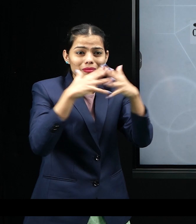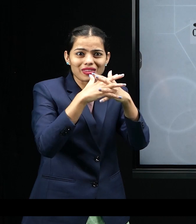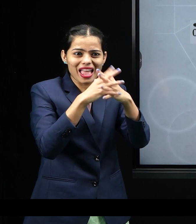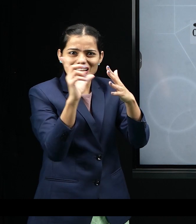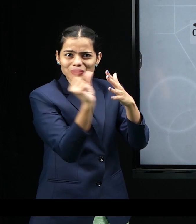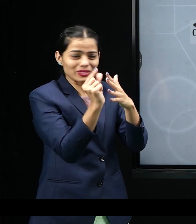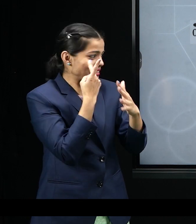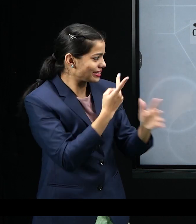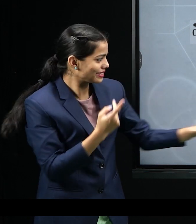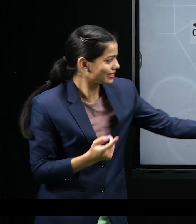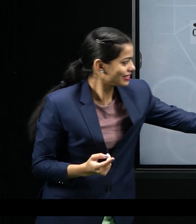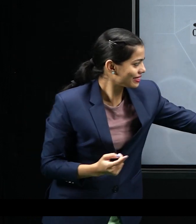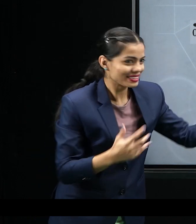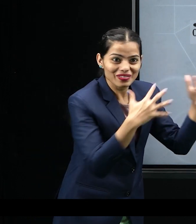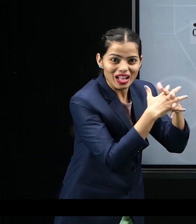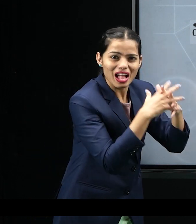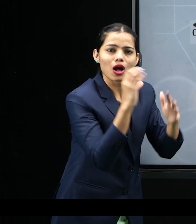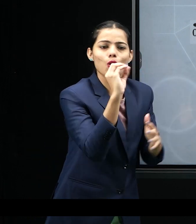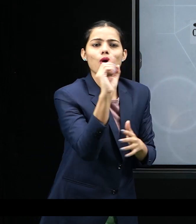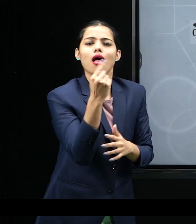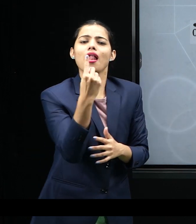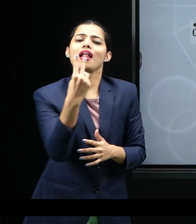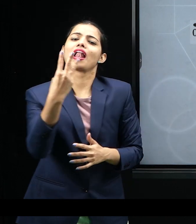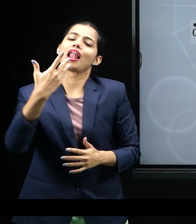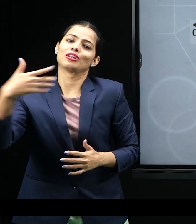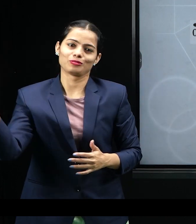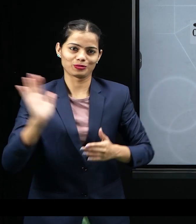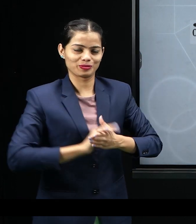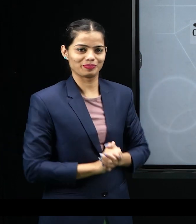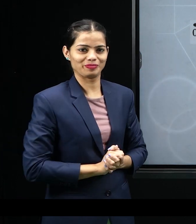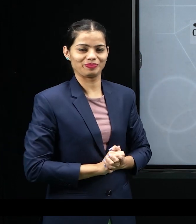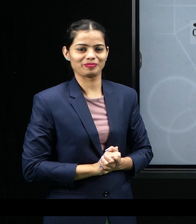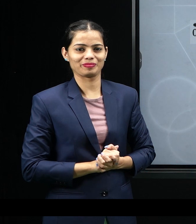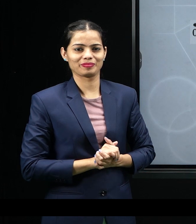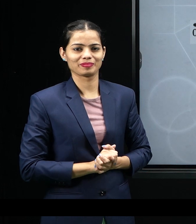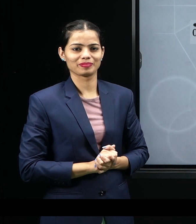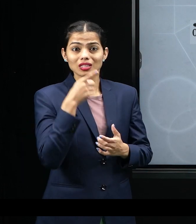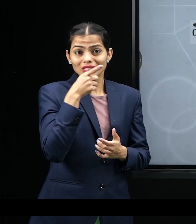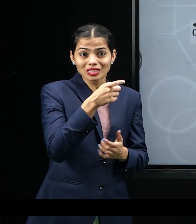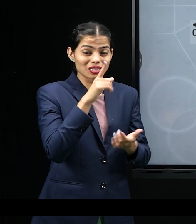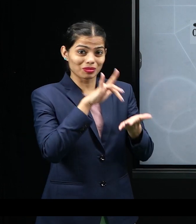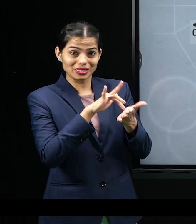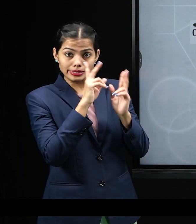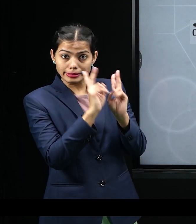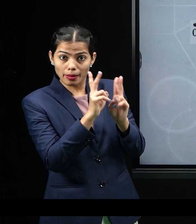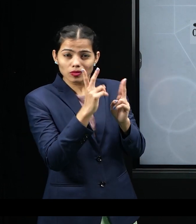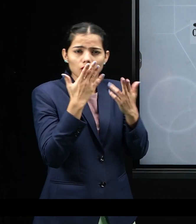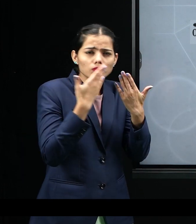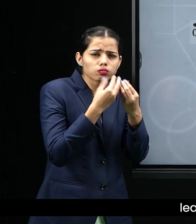to 0, 1, 2, 3 and so on. Certain conventions